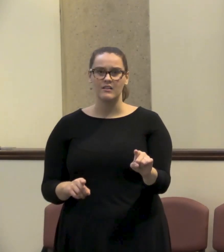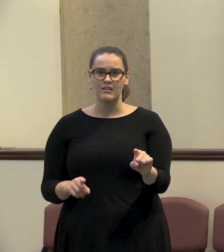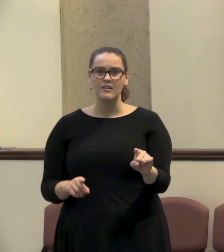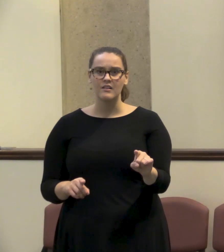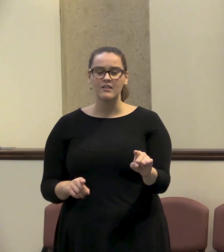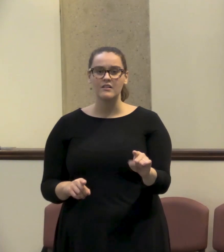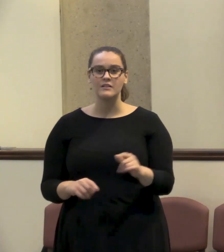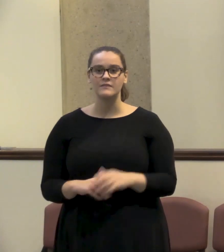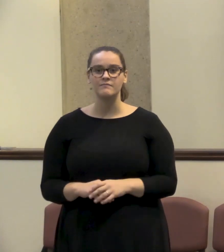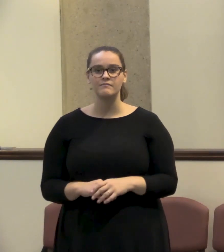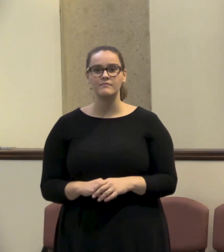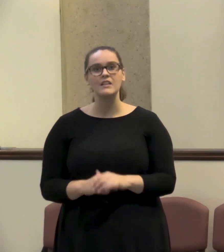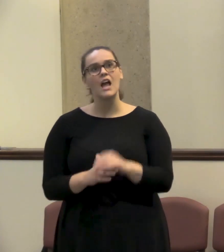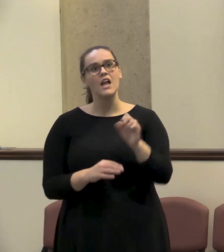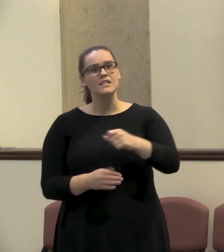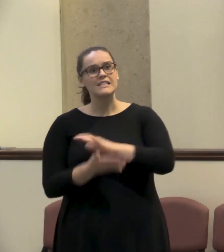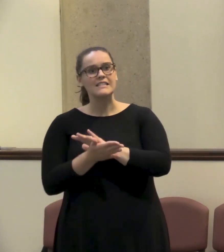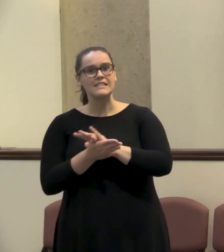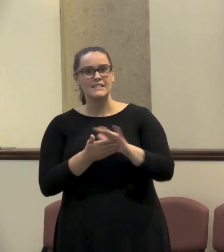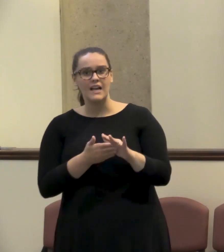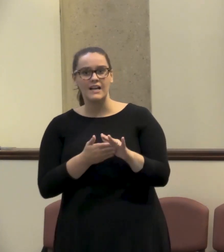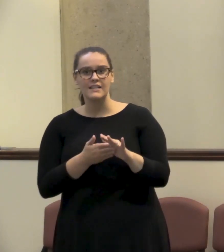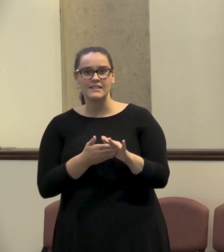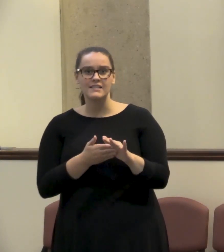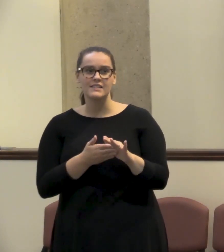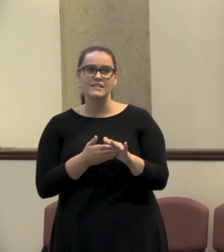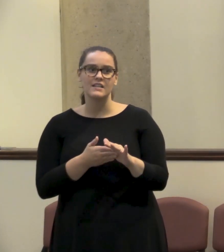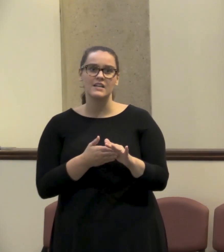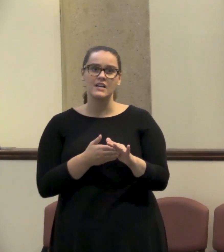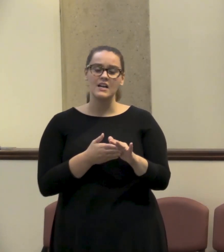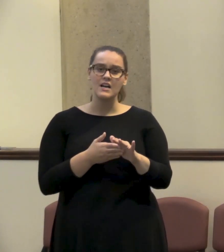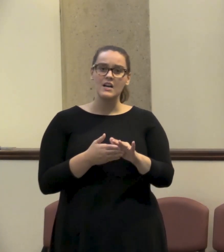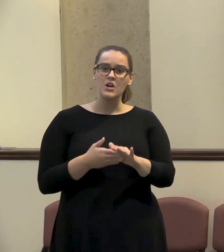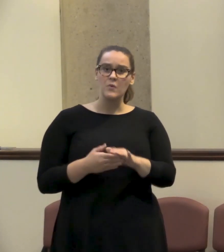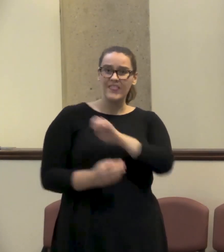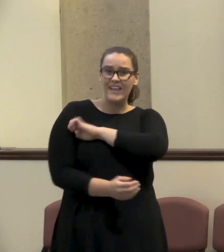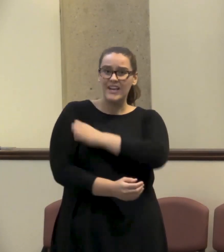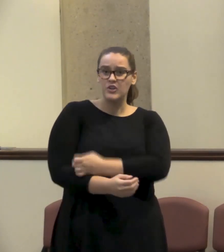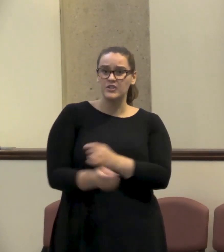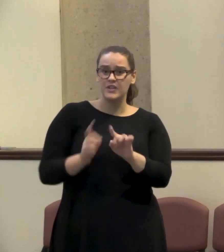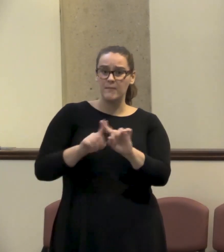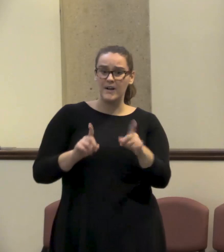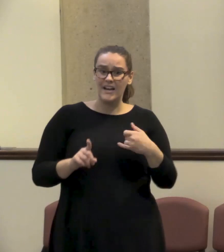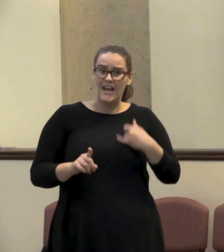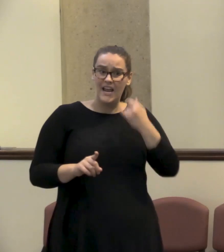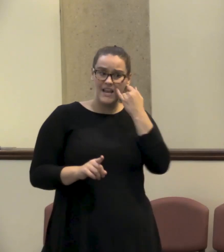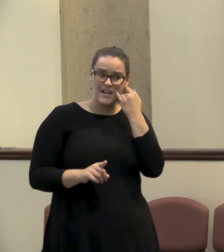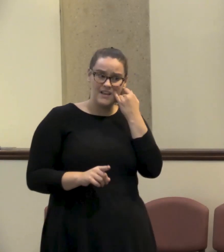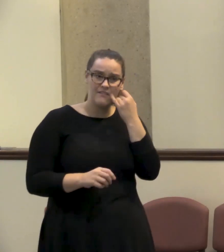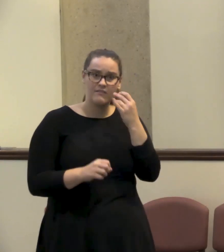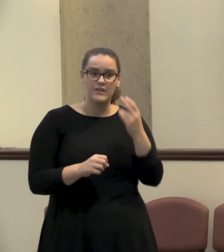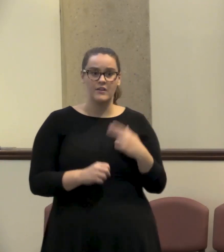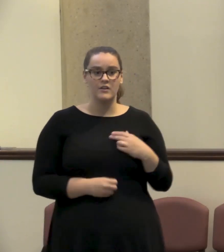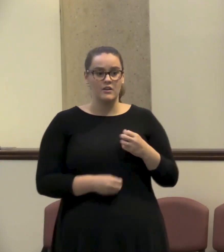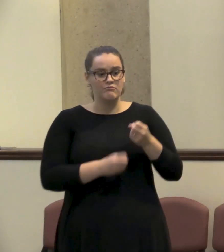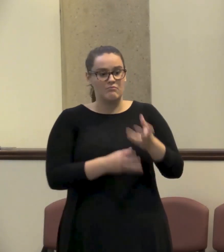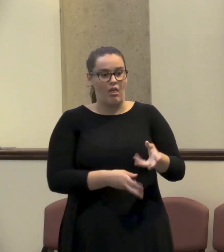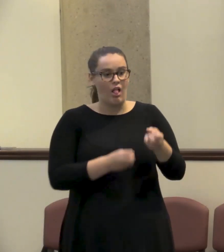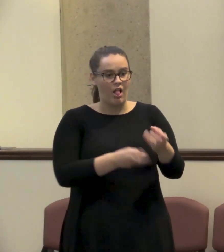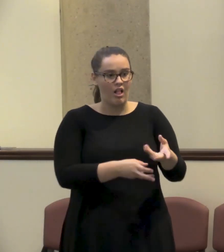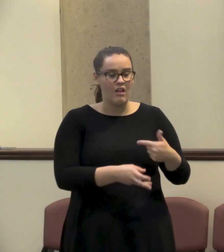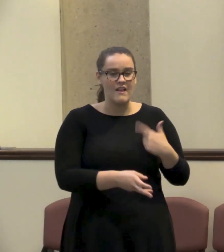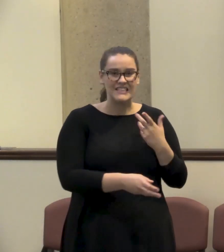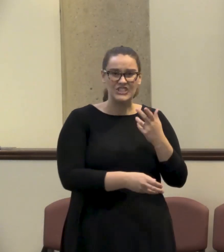nice, but if in your own backyard you're making the situation worse, and this is the air that we actually breathe and have to deal